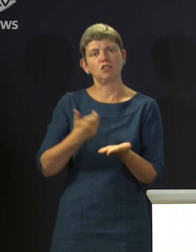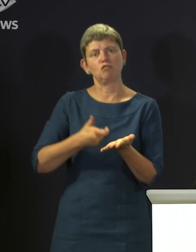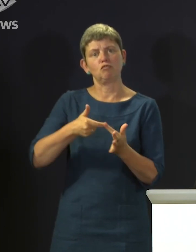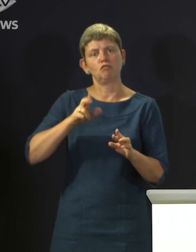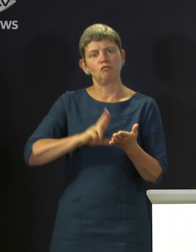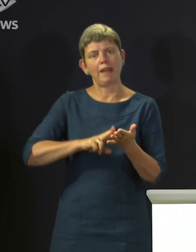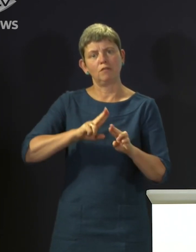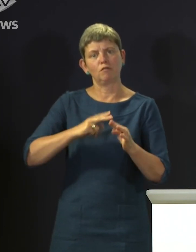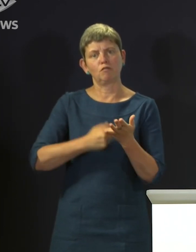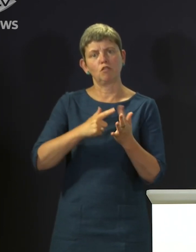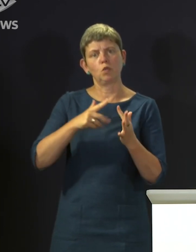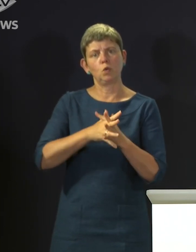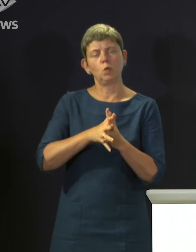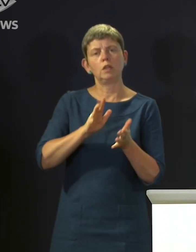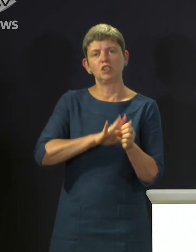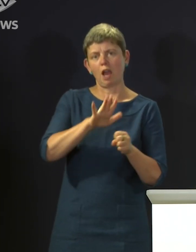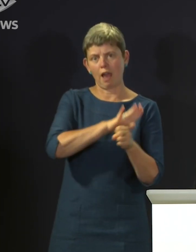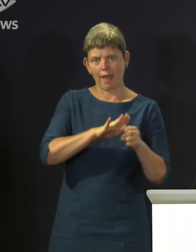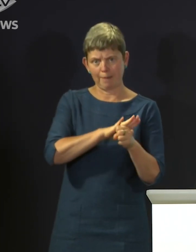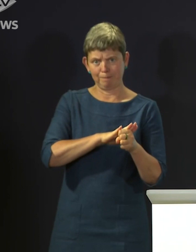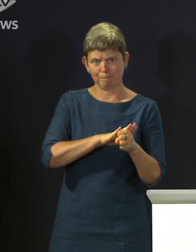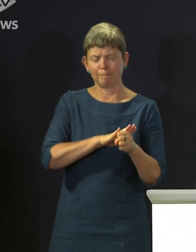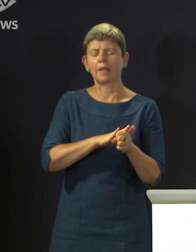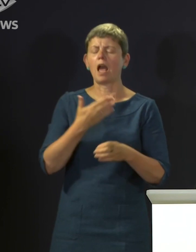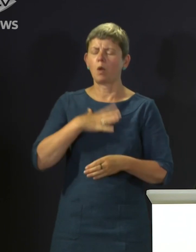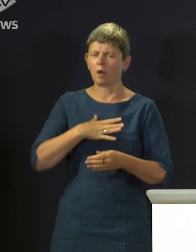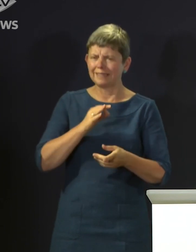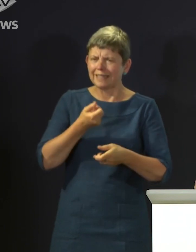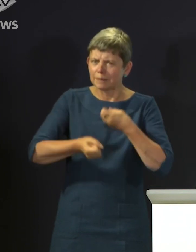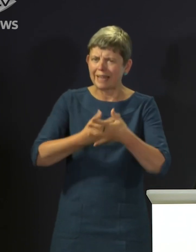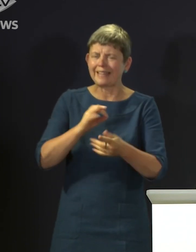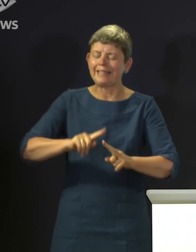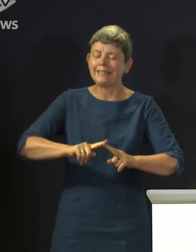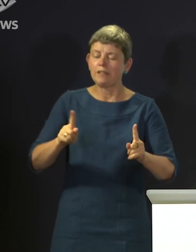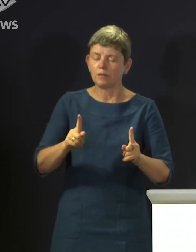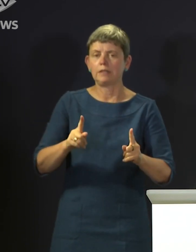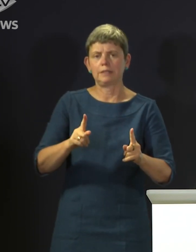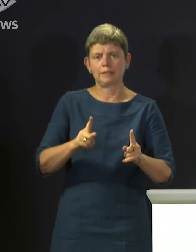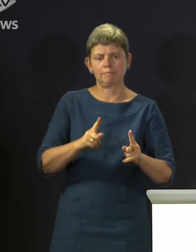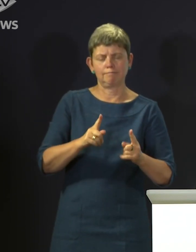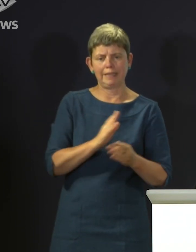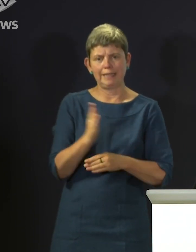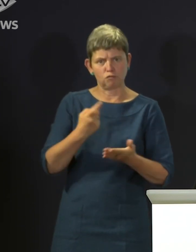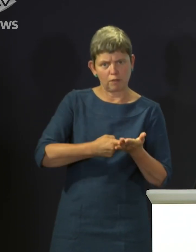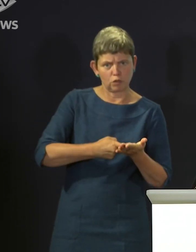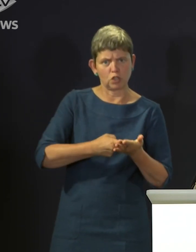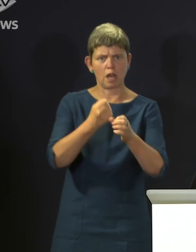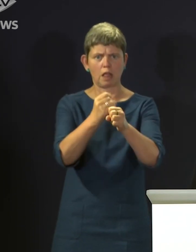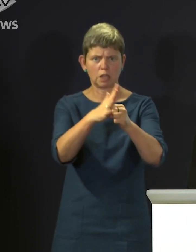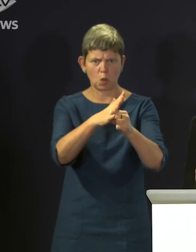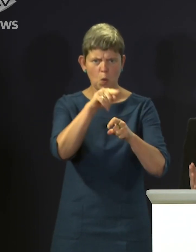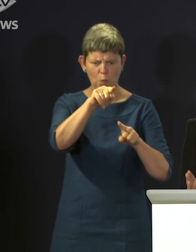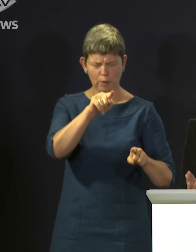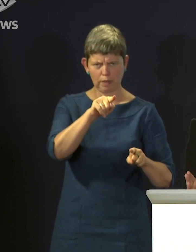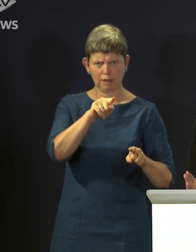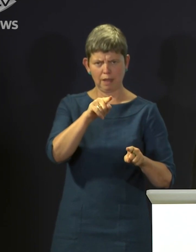into a bit more detail about the differences between East Renfrewshire and Glasgow, notwithstanding the apparent similarities. Because on the face